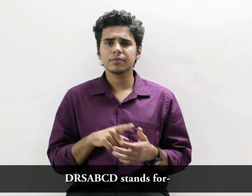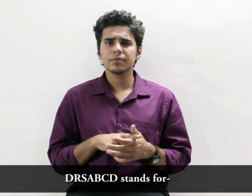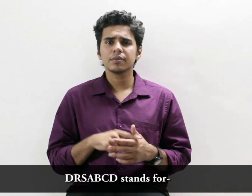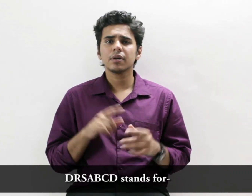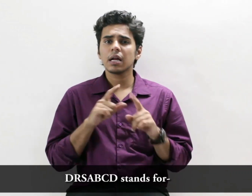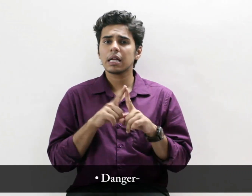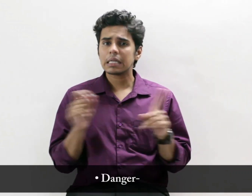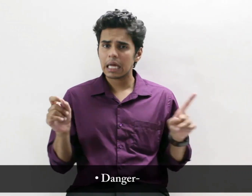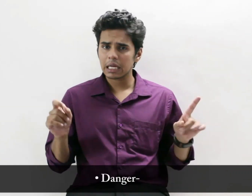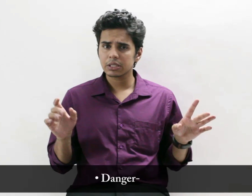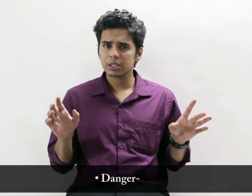danger.